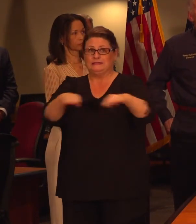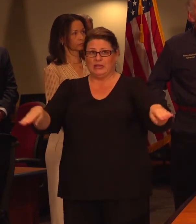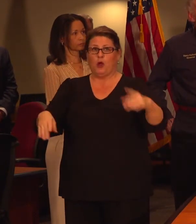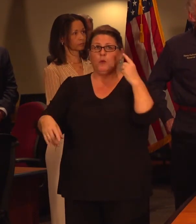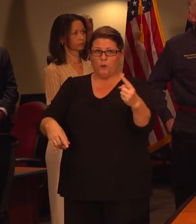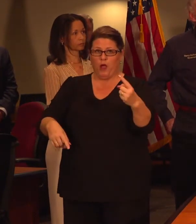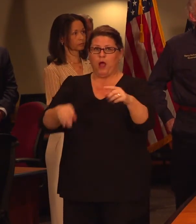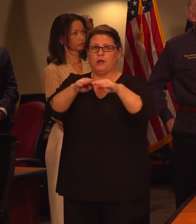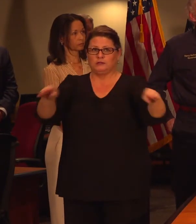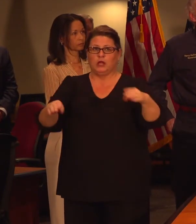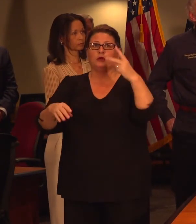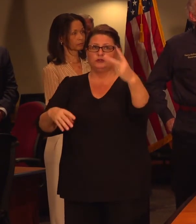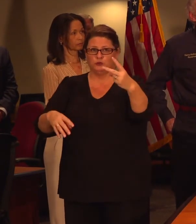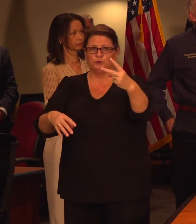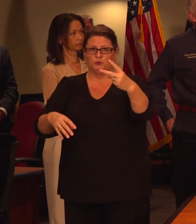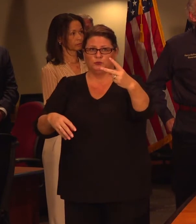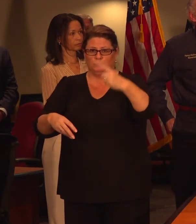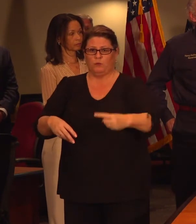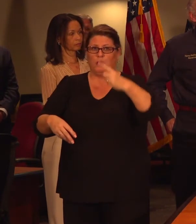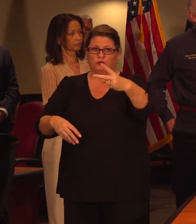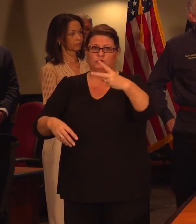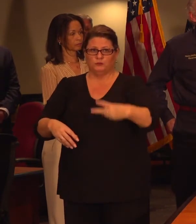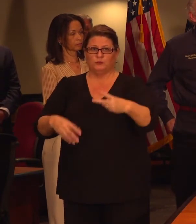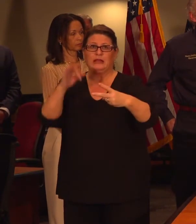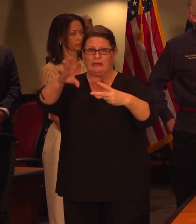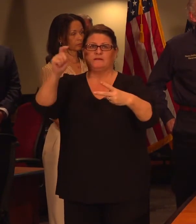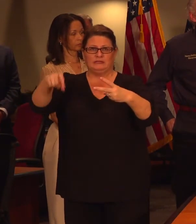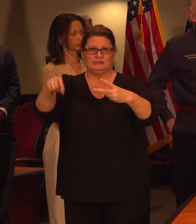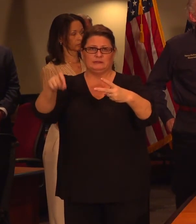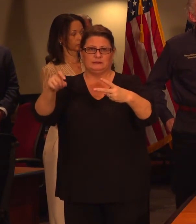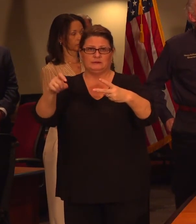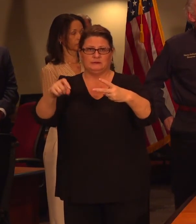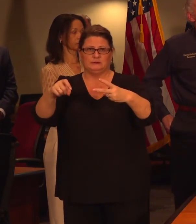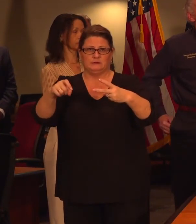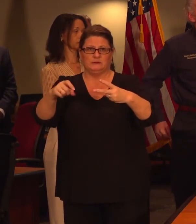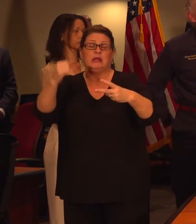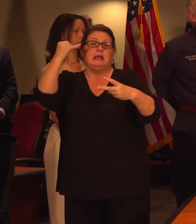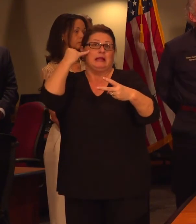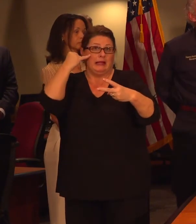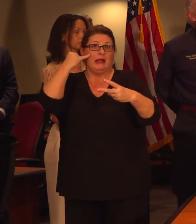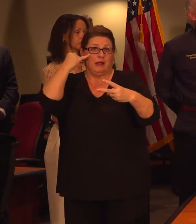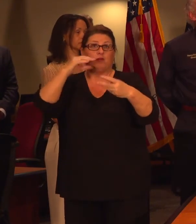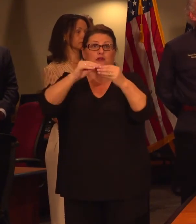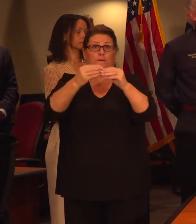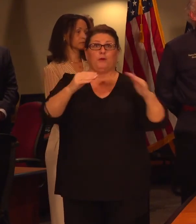certainly expand those as needed to accommodate what we believe may be spikes and surges, but we will